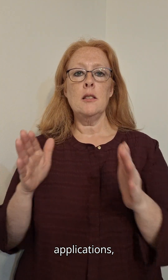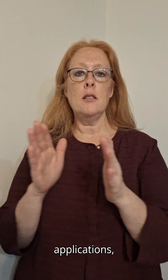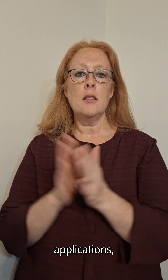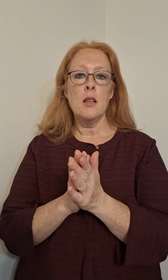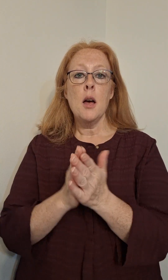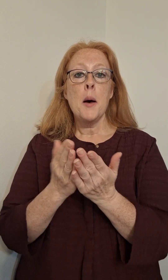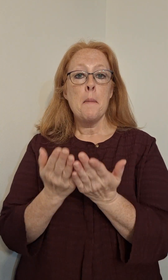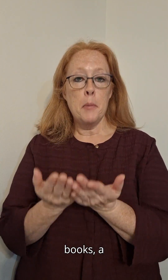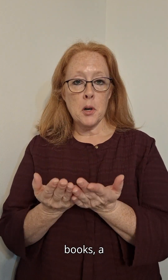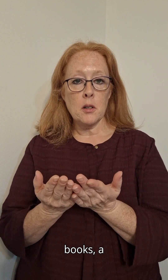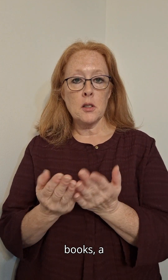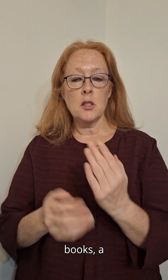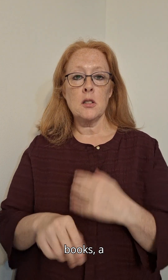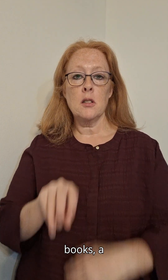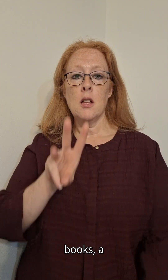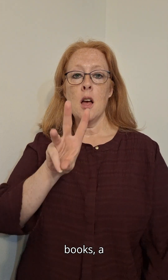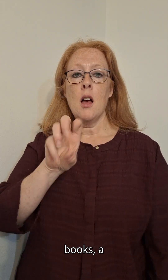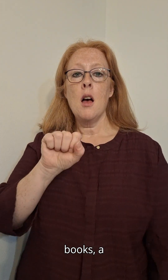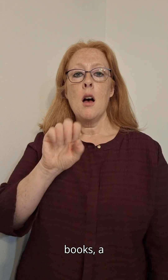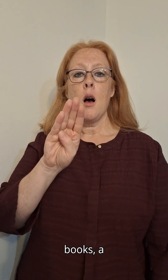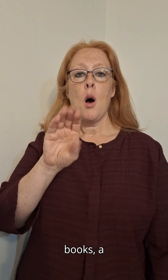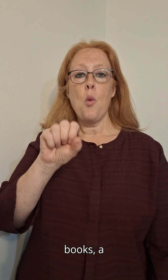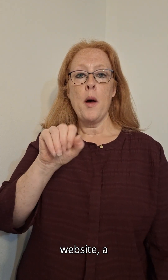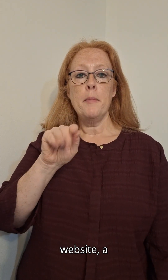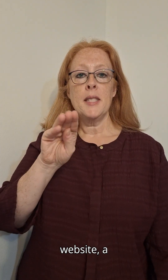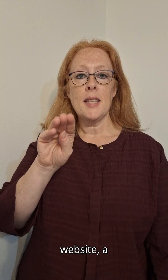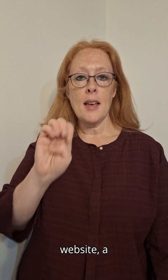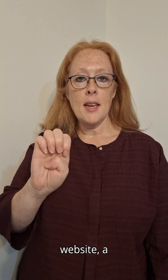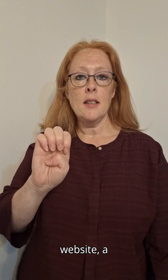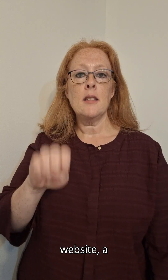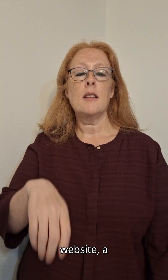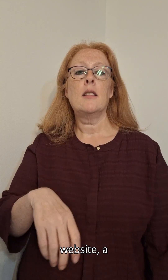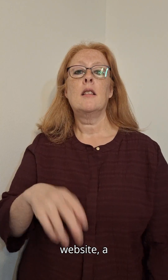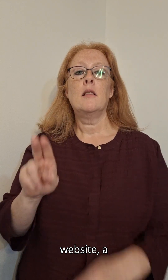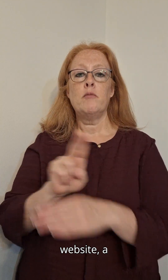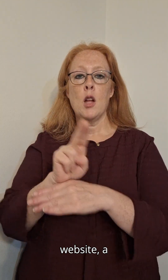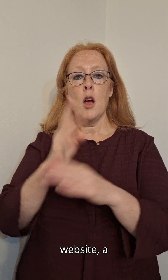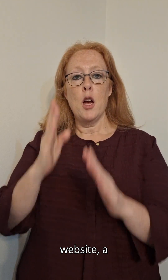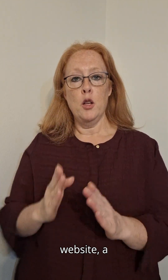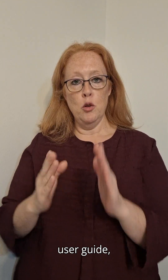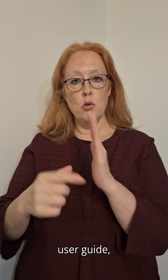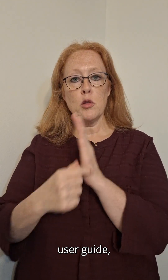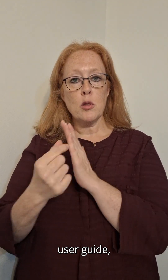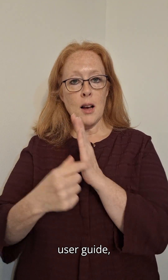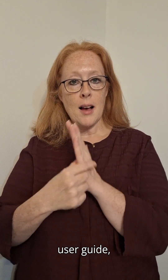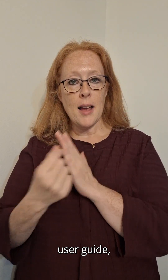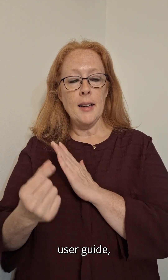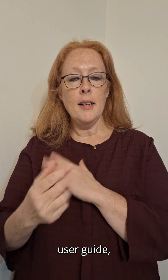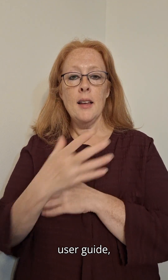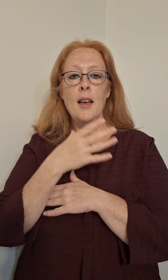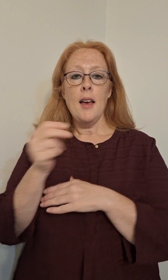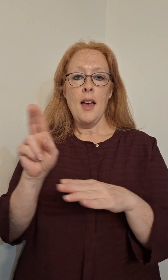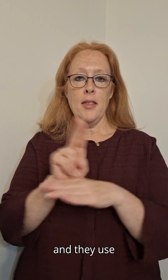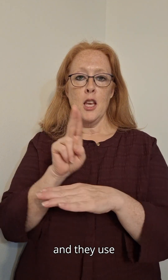applications, books, a website, a user guide, and they